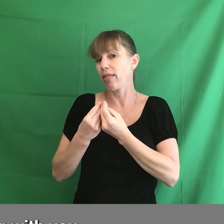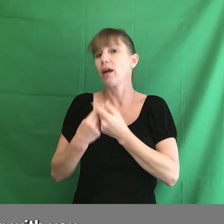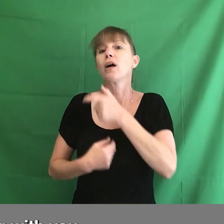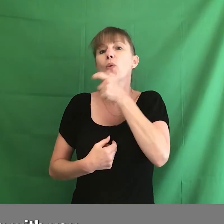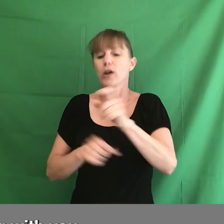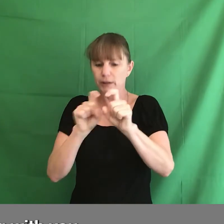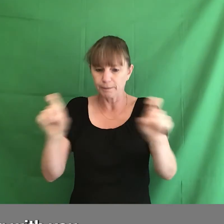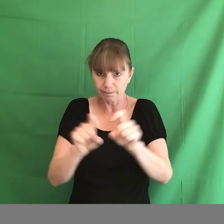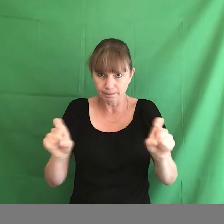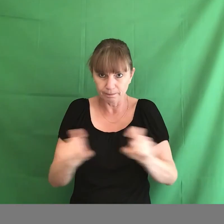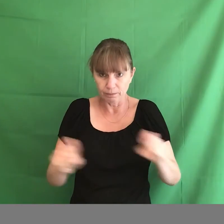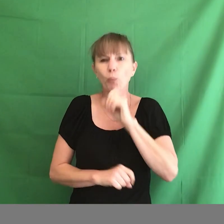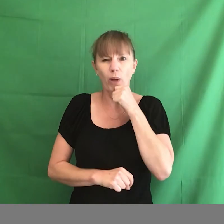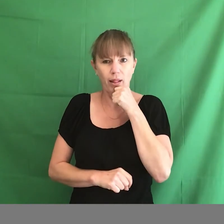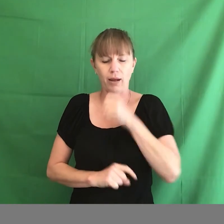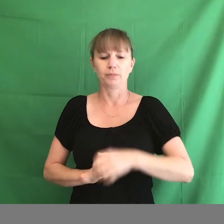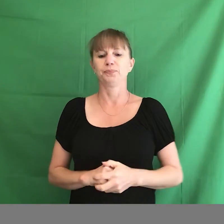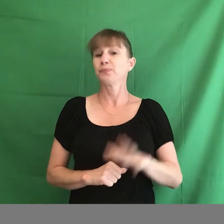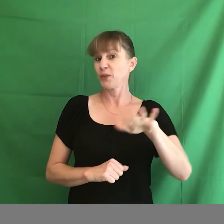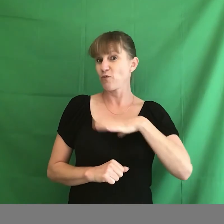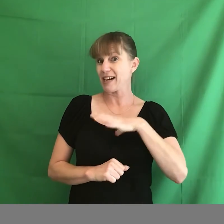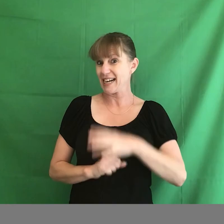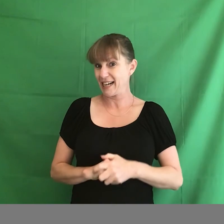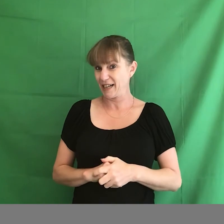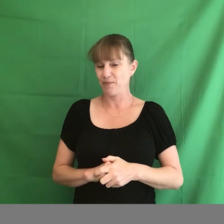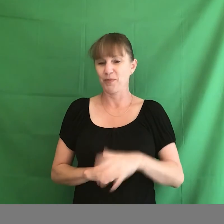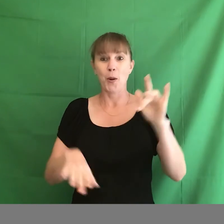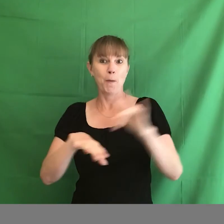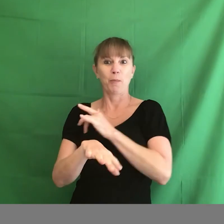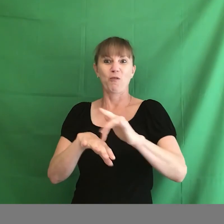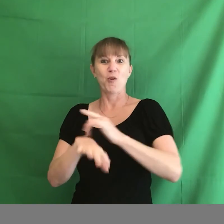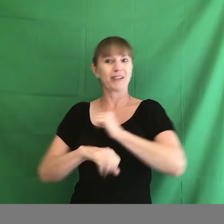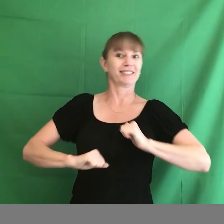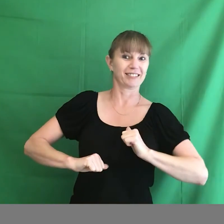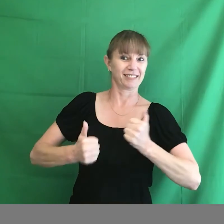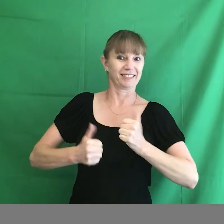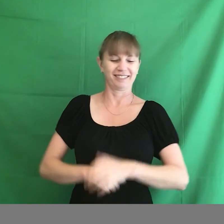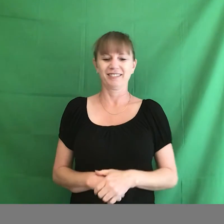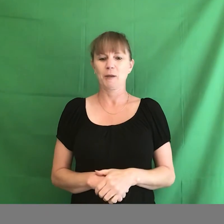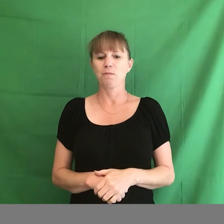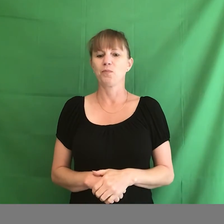screen. Are you ready? Here we go. Performance time.